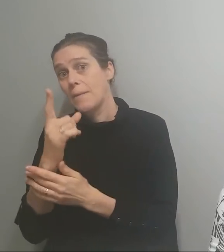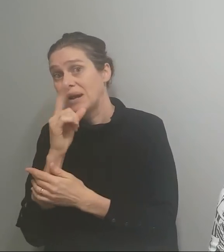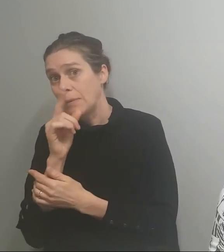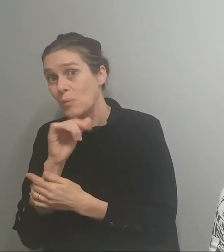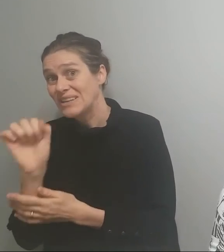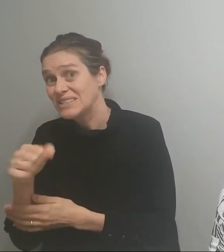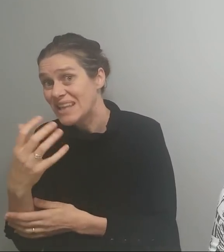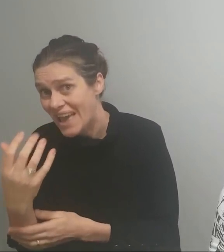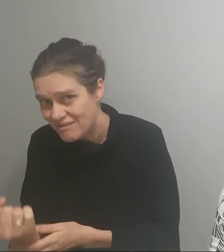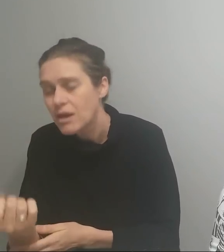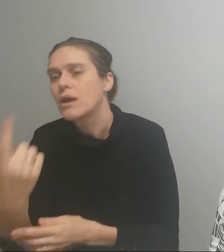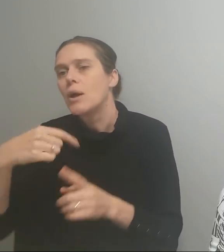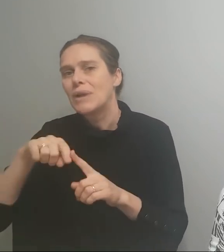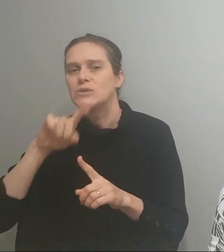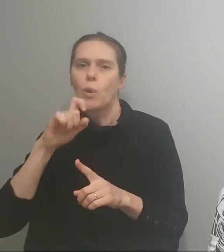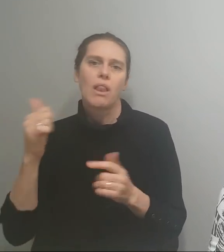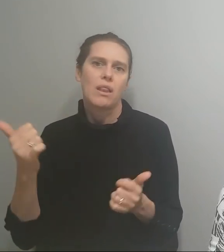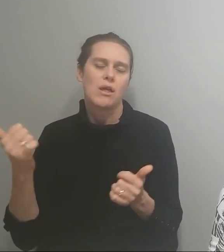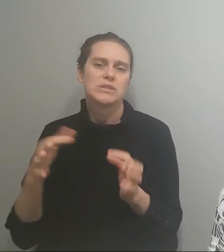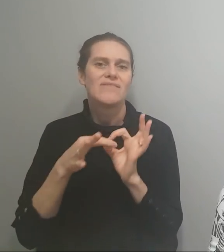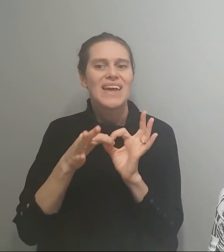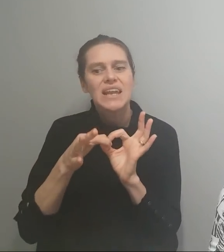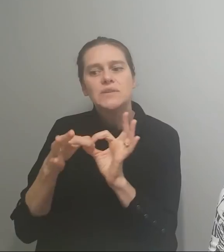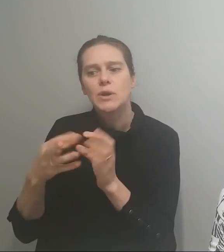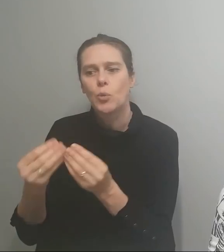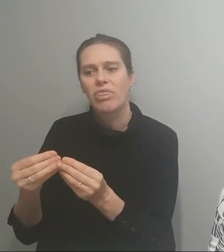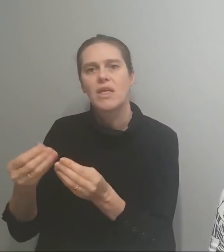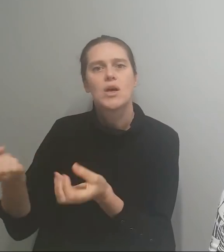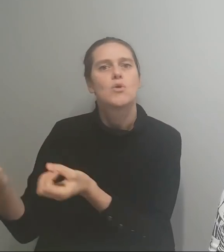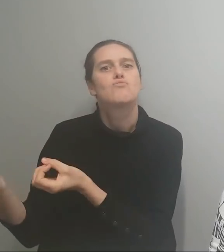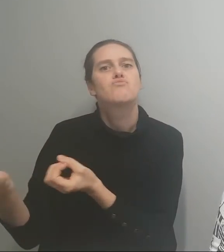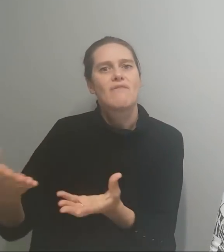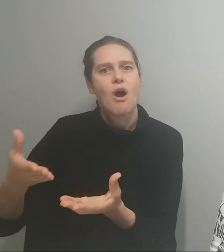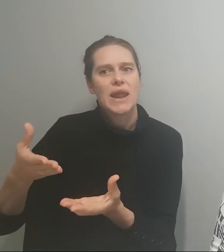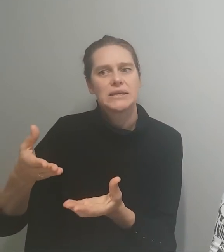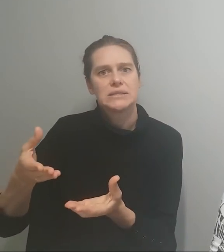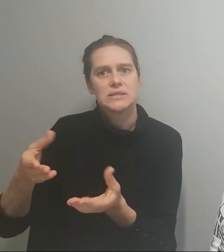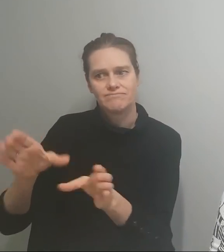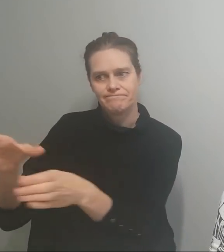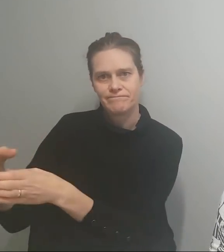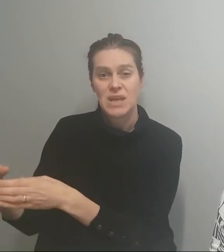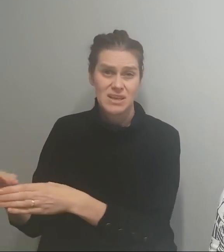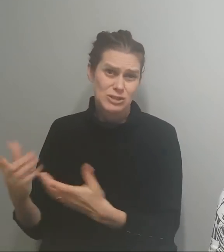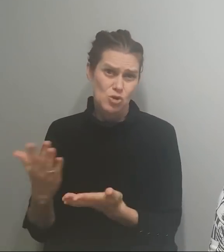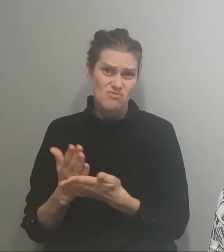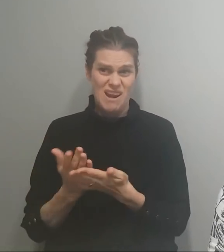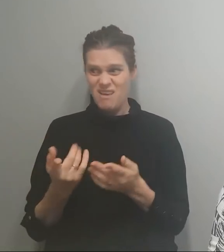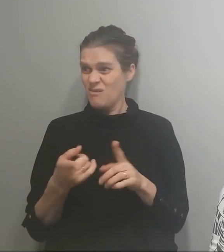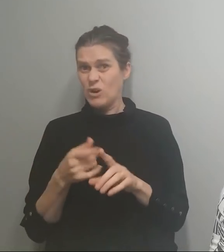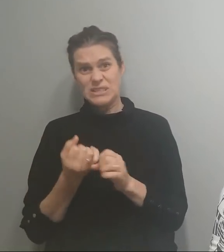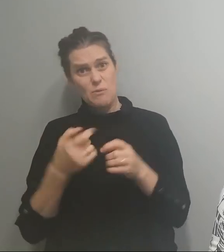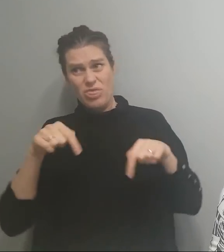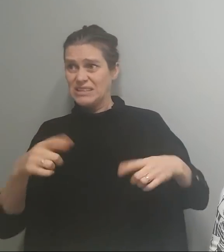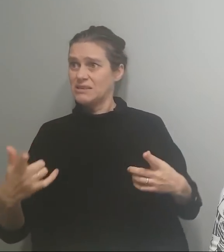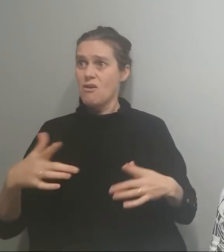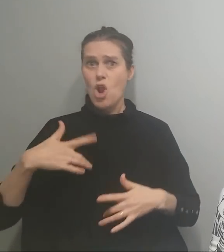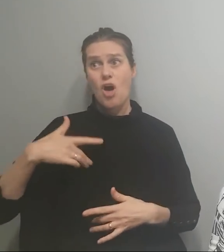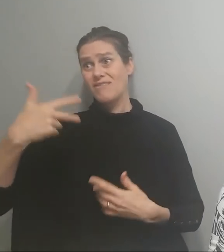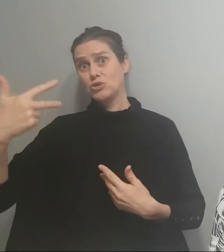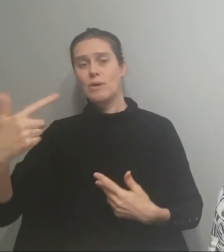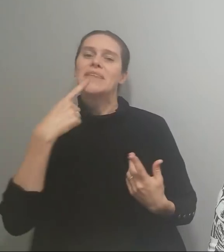of engagement with providers. So this is one of the types of engagement in terms of live streaming